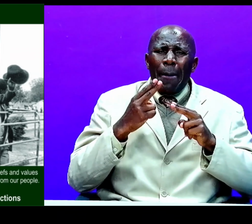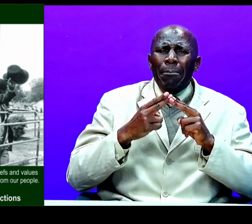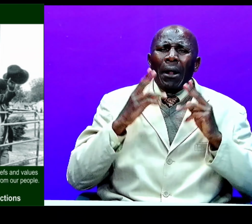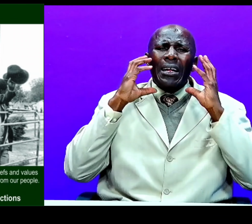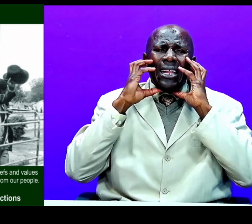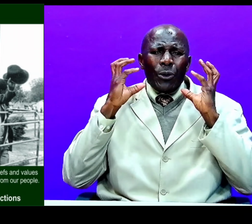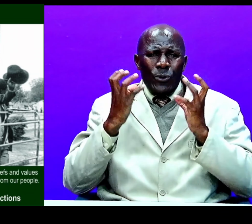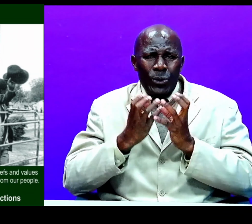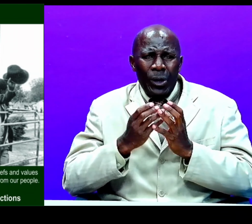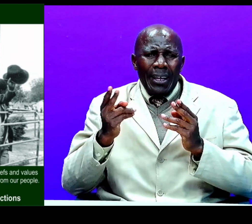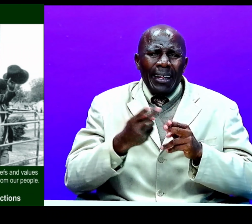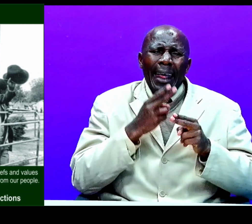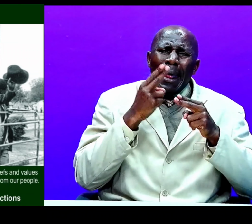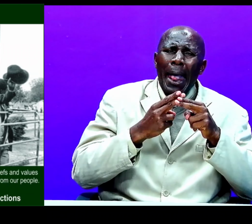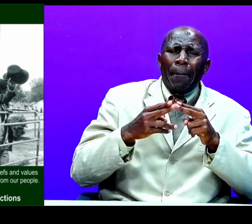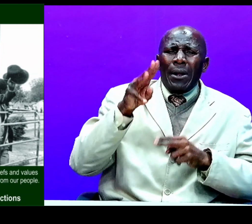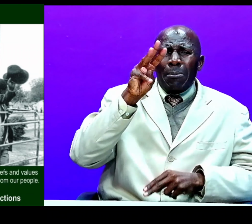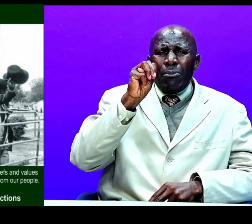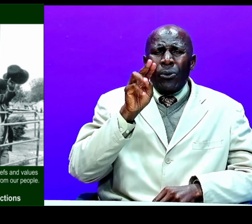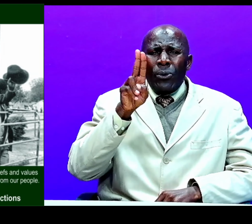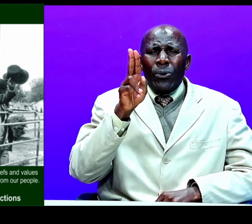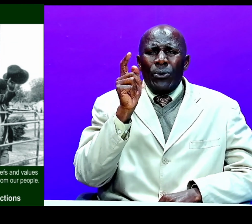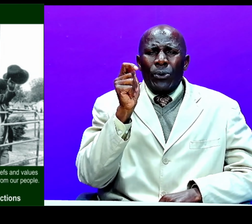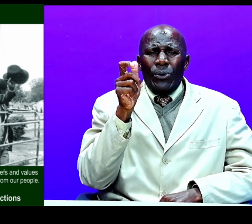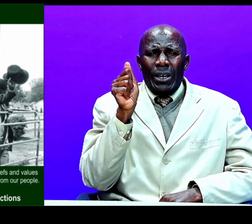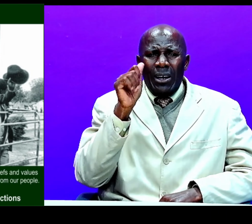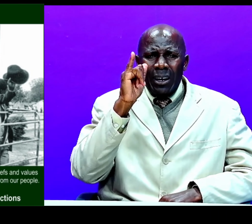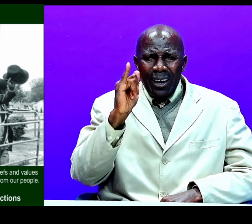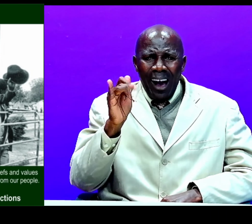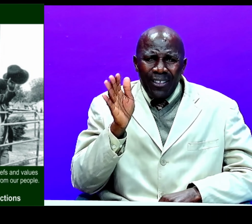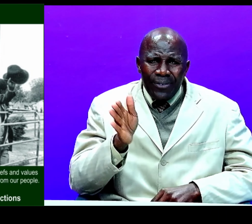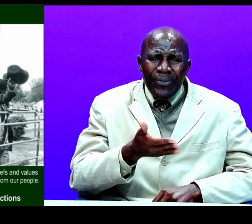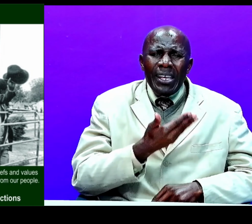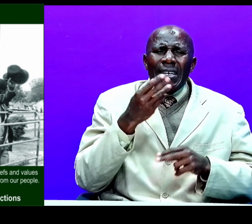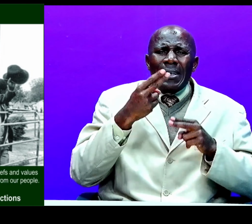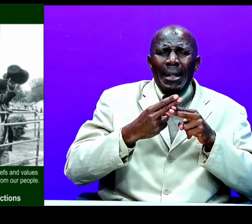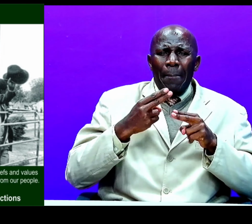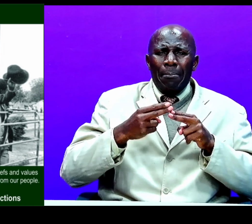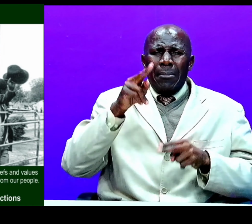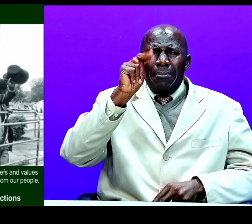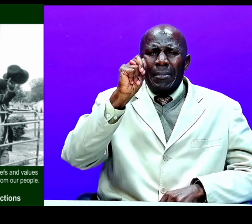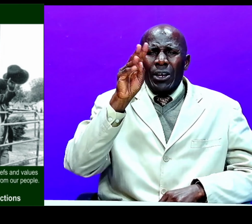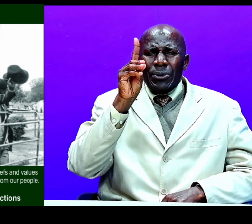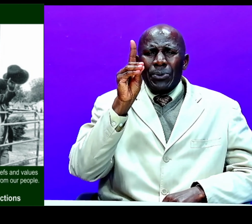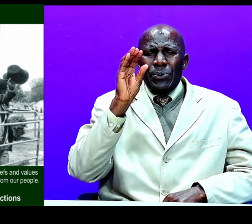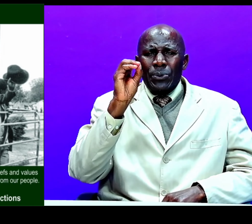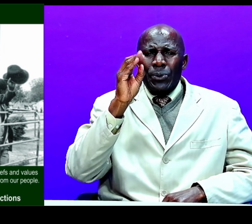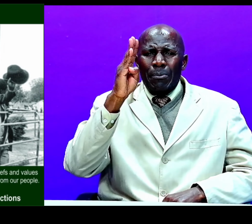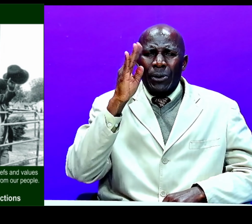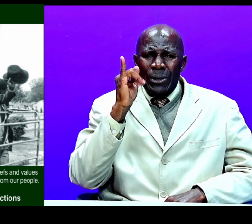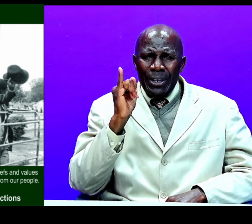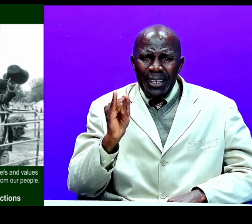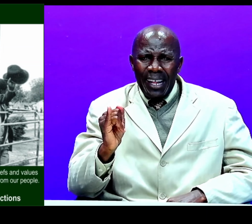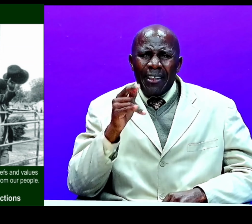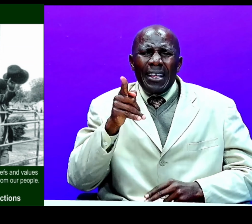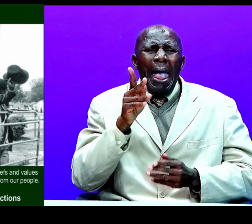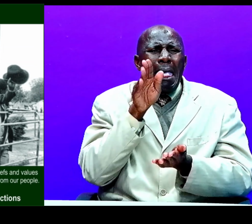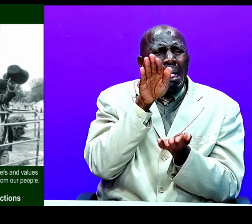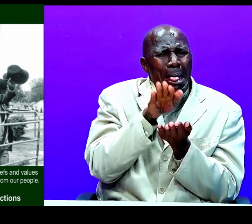and Wasike Ndobi kept the system on its toes.